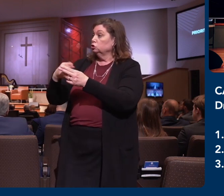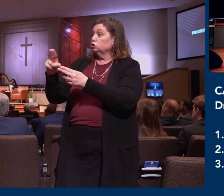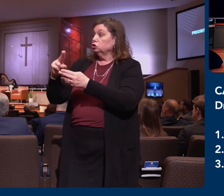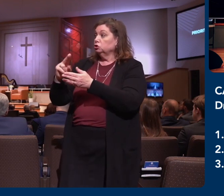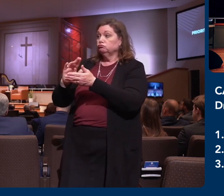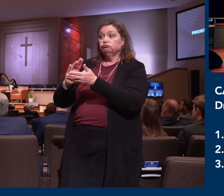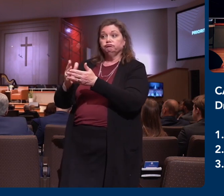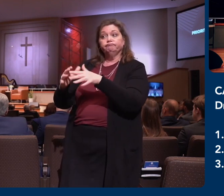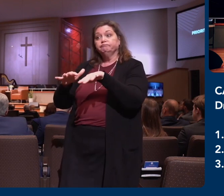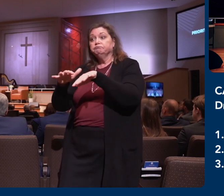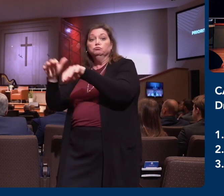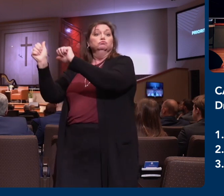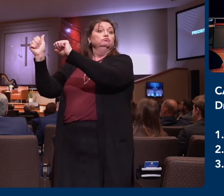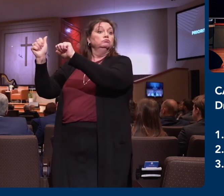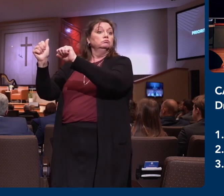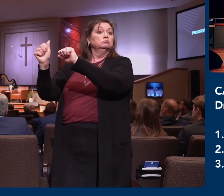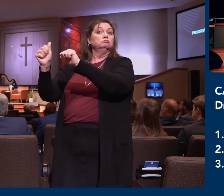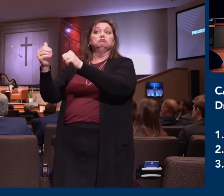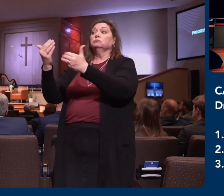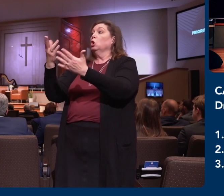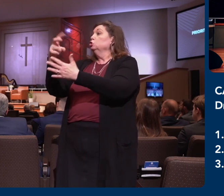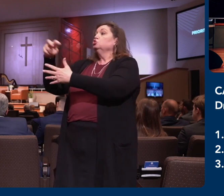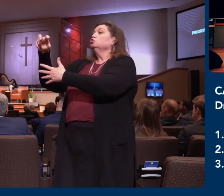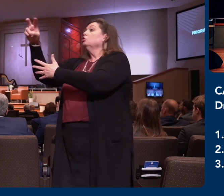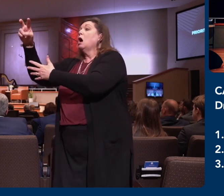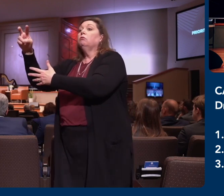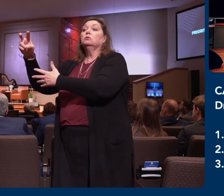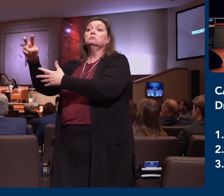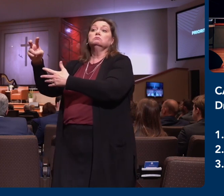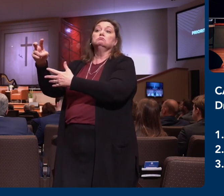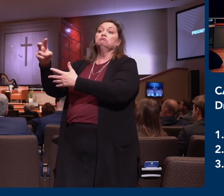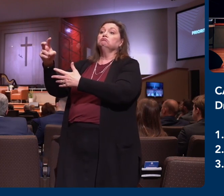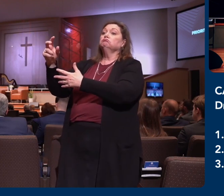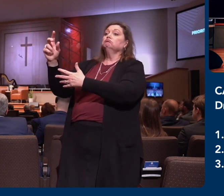ends of the world wherever God takes you. There's going to be people.